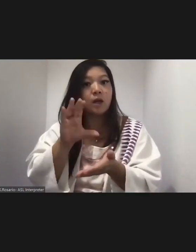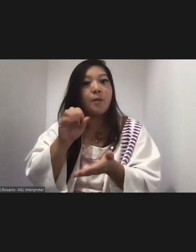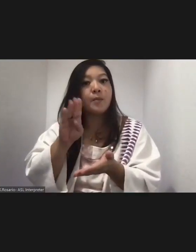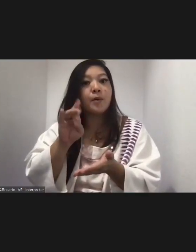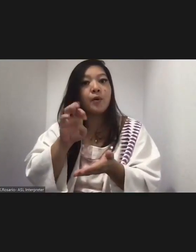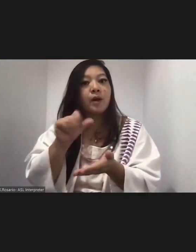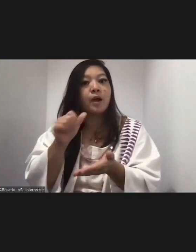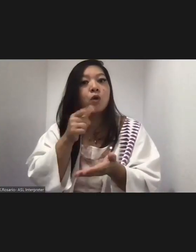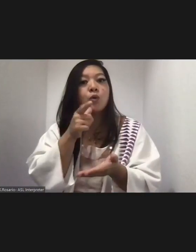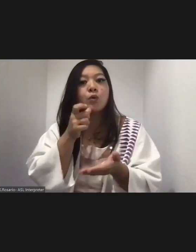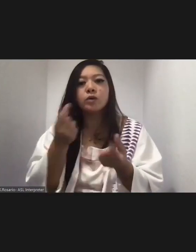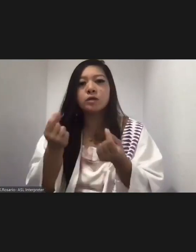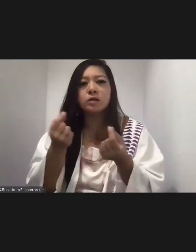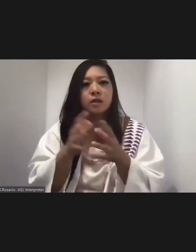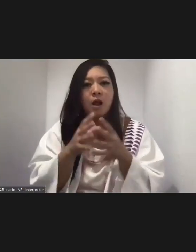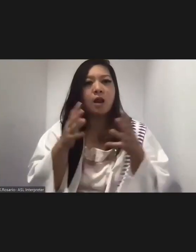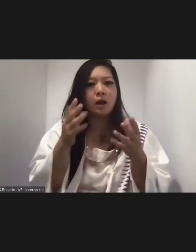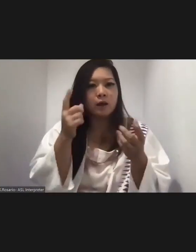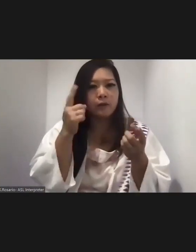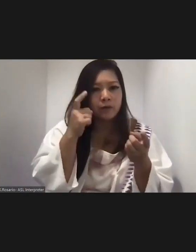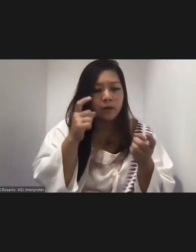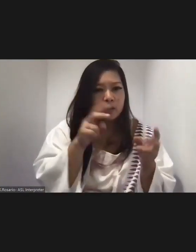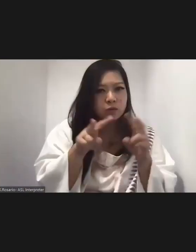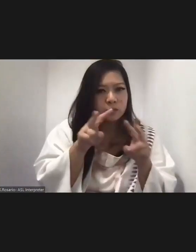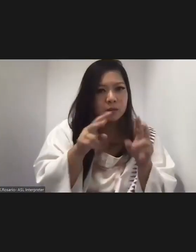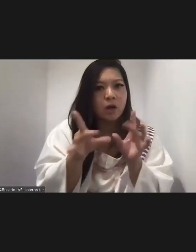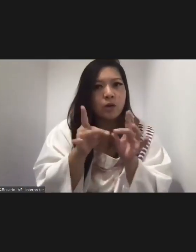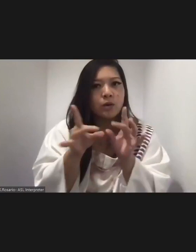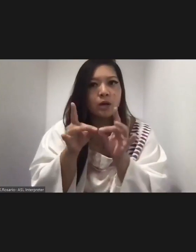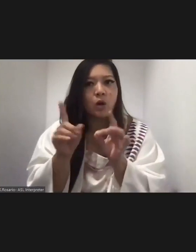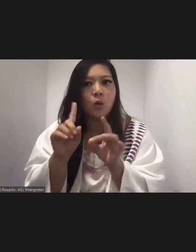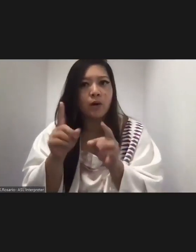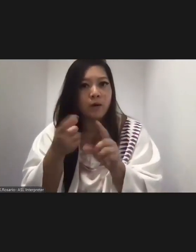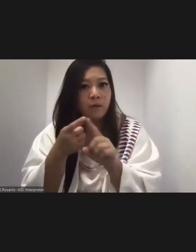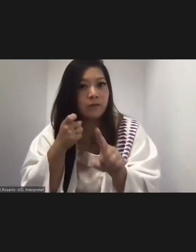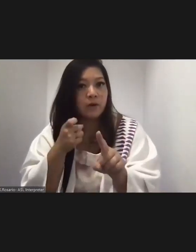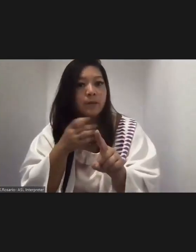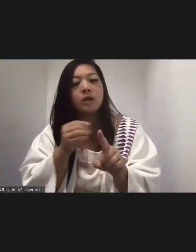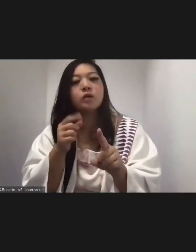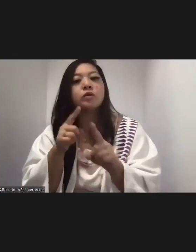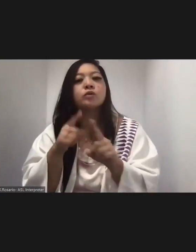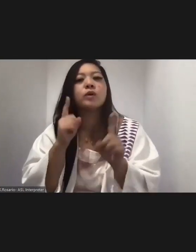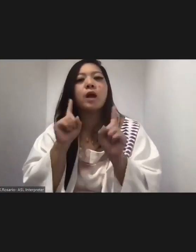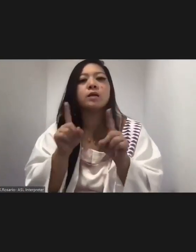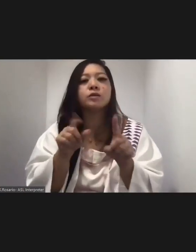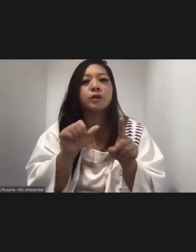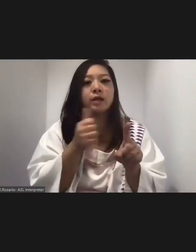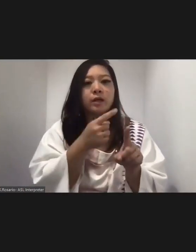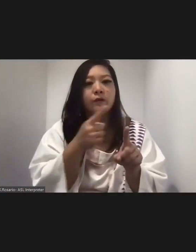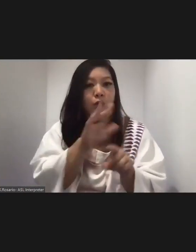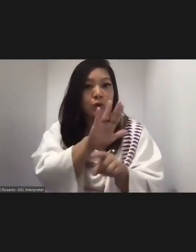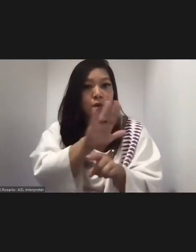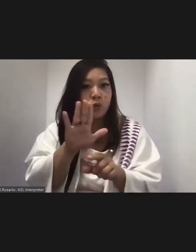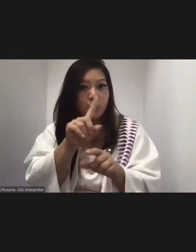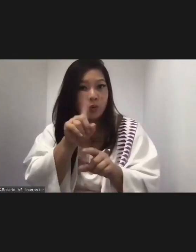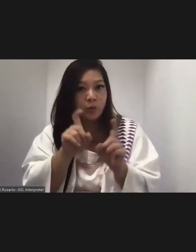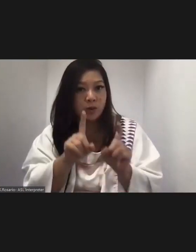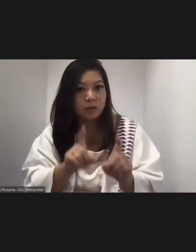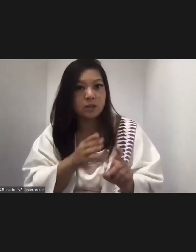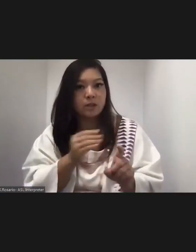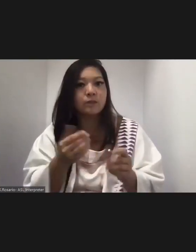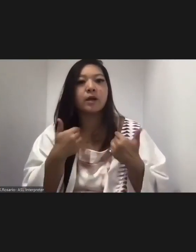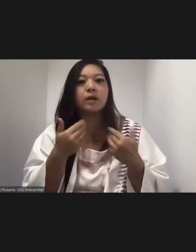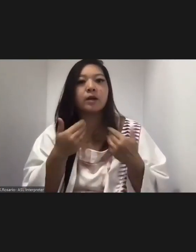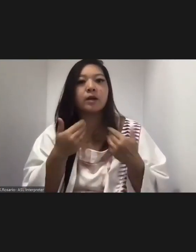Chima, who does a lot of the investigation and the contact tracing, to answer any of your questions, and I'll hand it